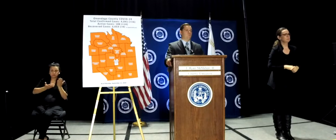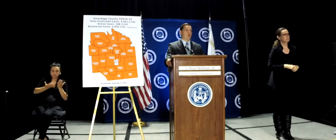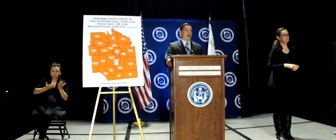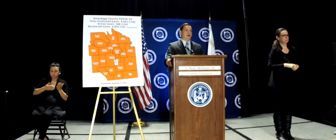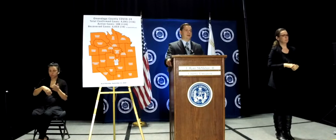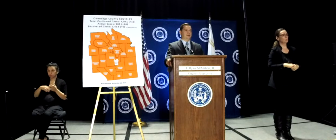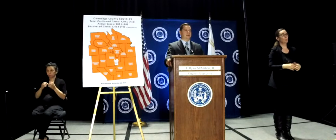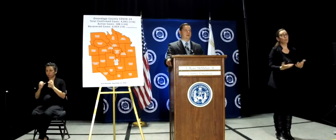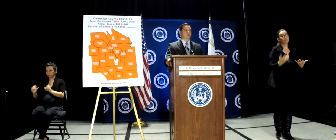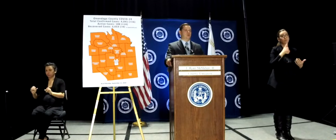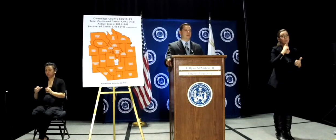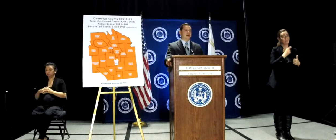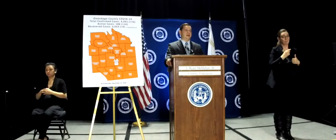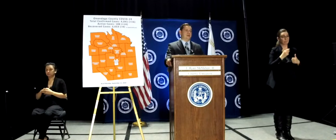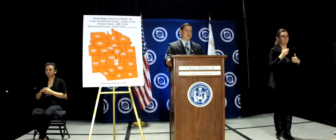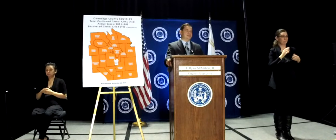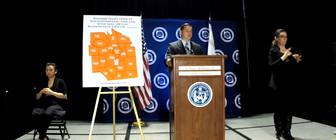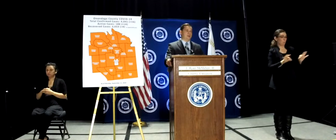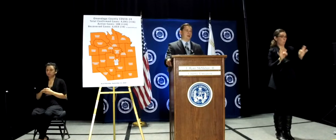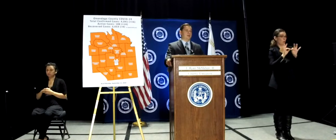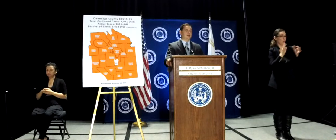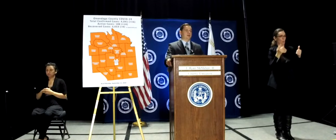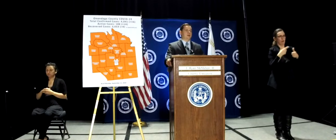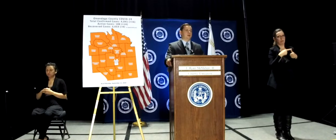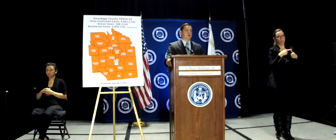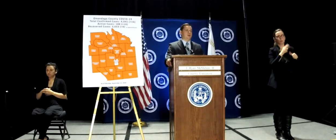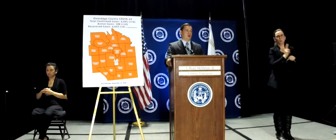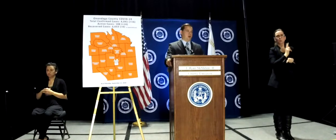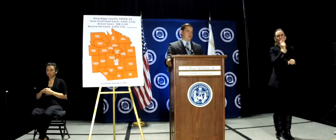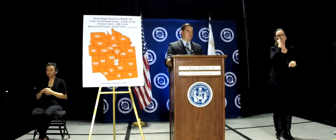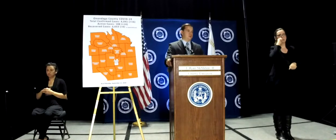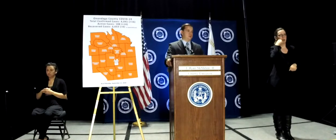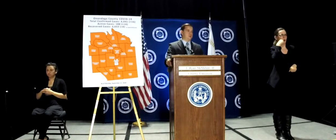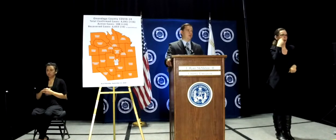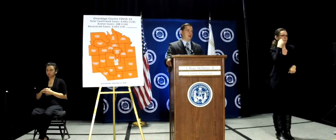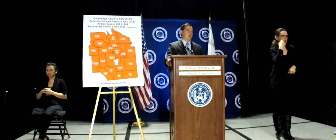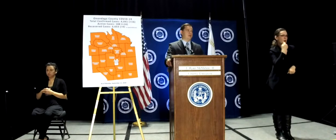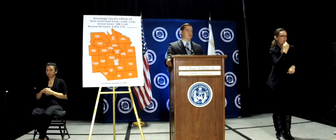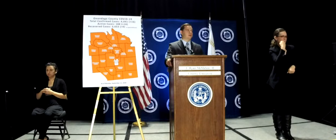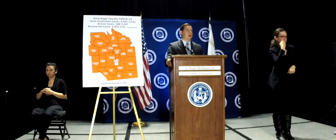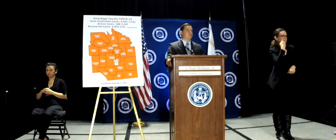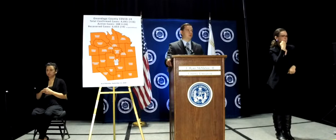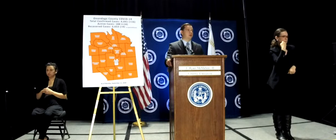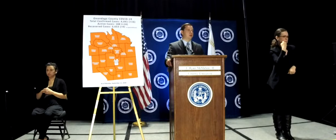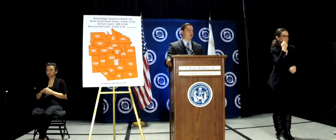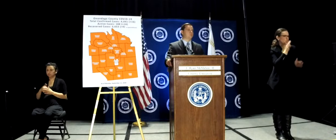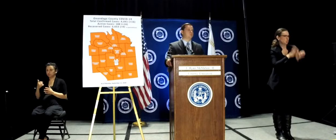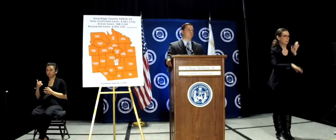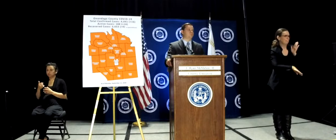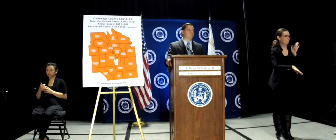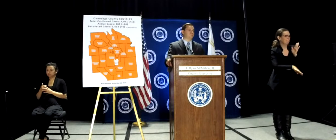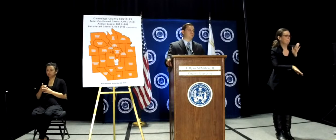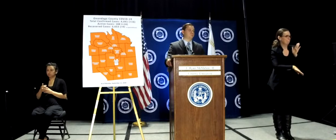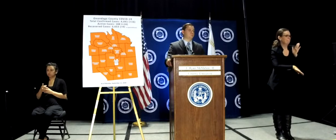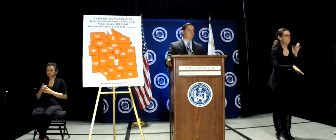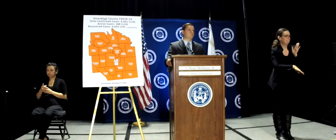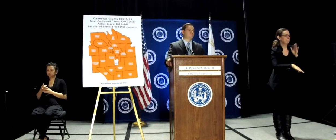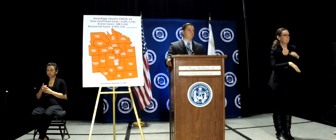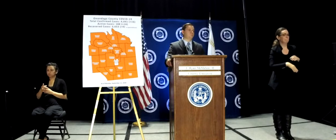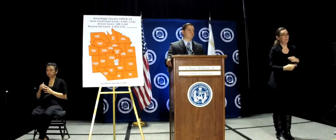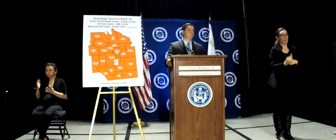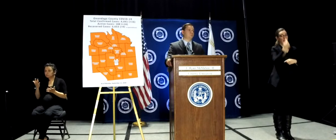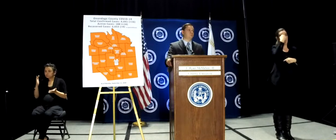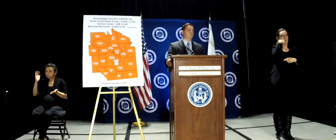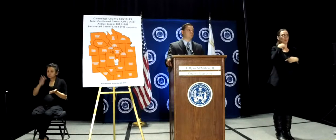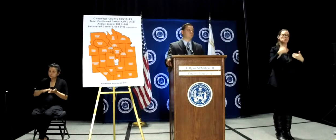And why can you do that asymptomatically? It costs a lot less in the labs right here. So